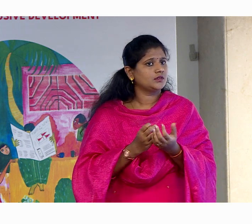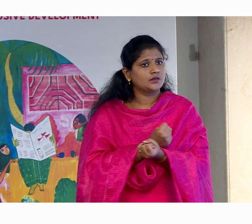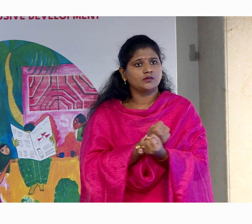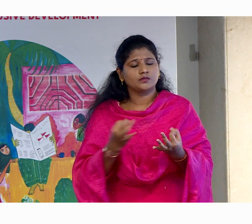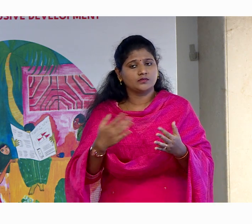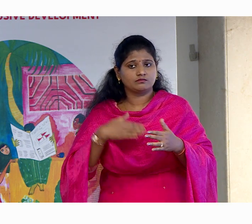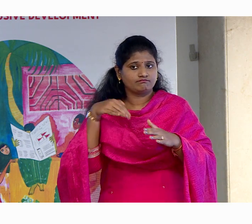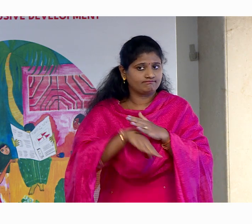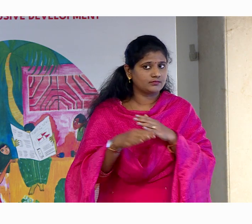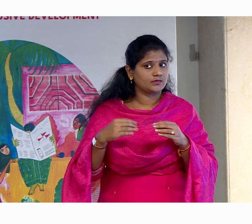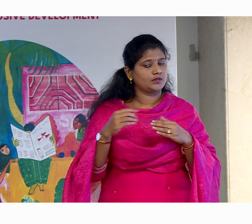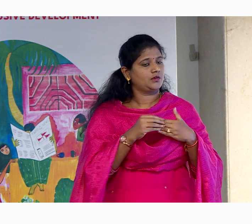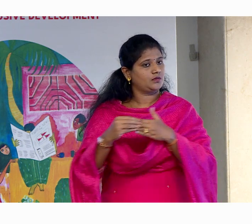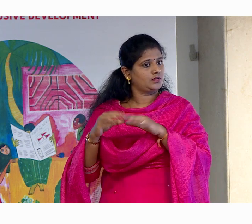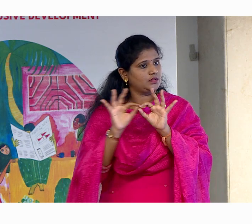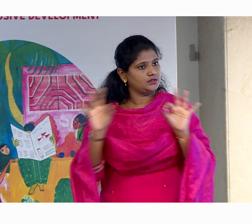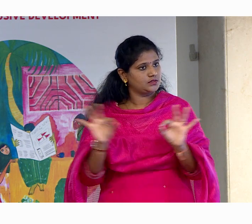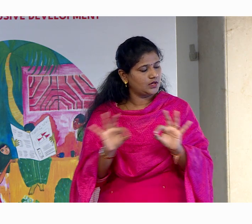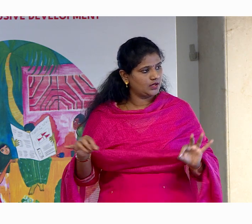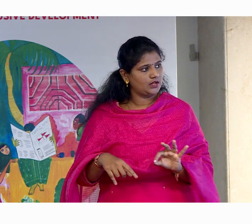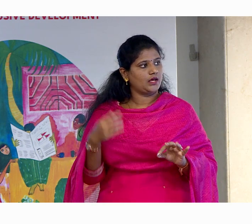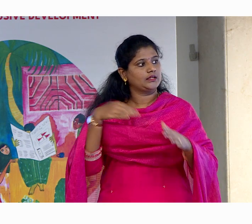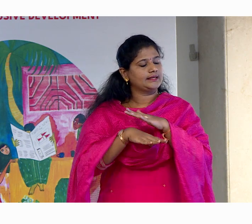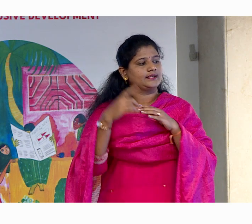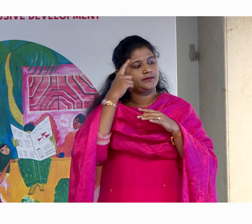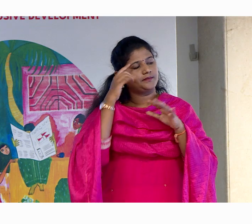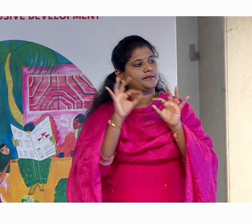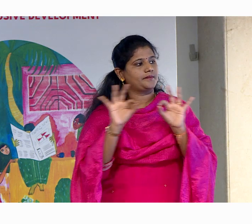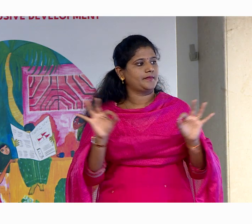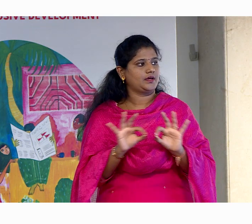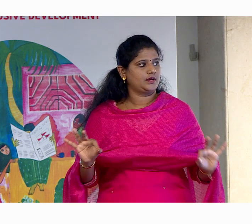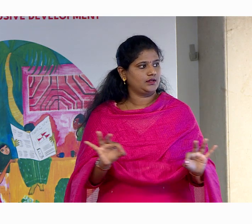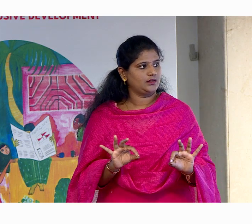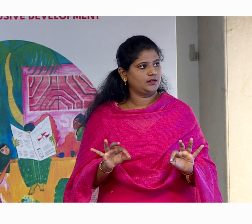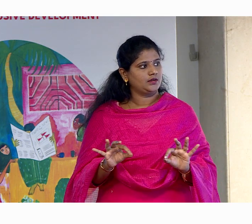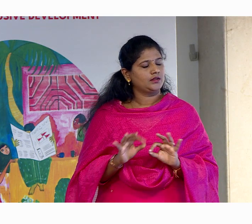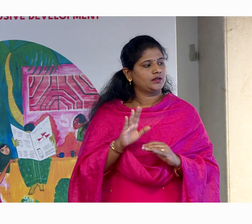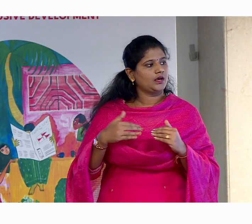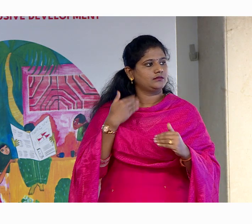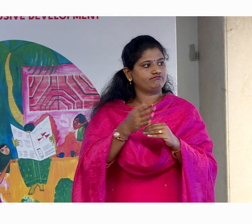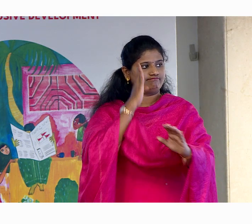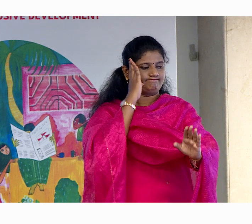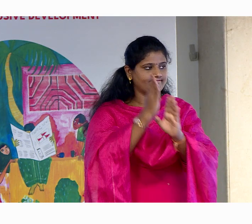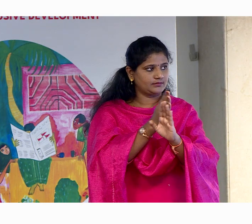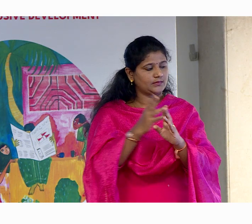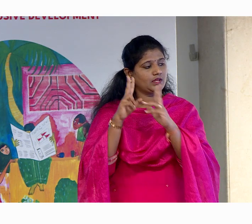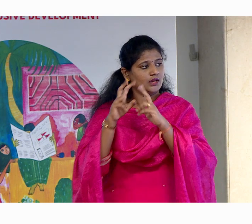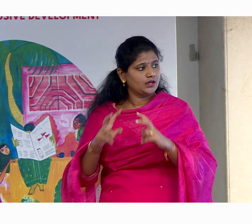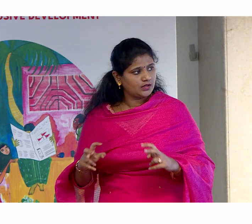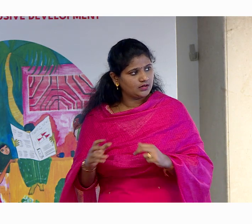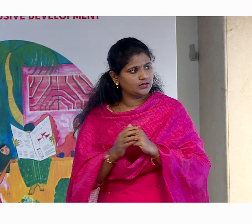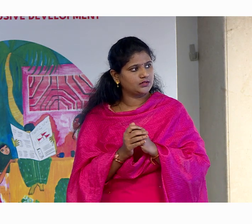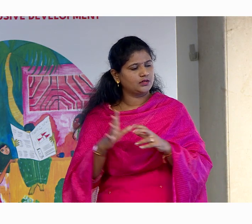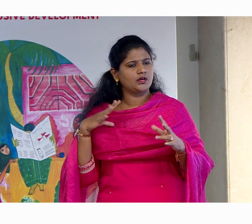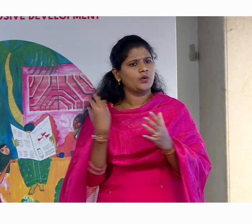into this guideline in the mind, this Mindline. Again, very little mention directly of researchers, but of course